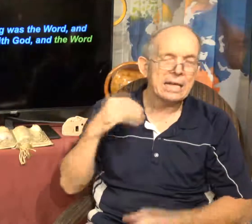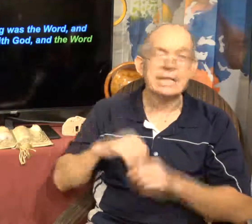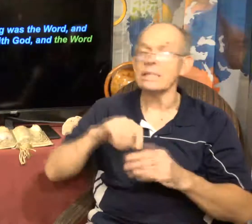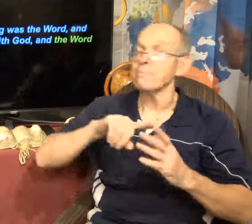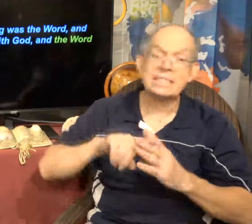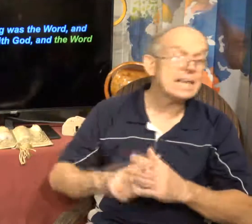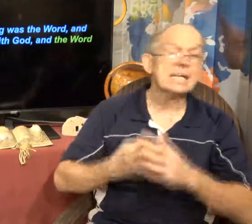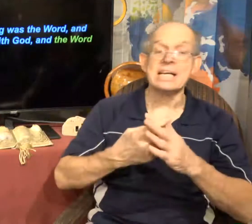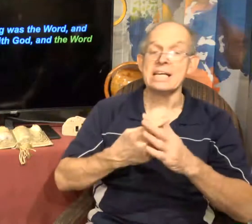In the beginning,